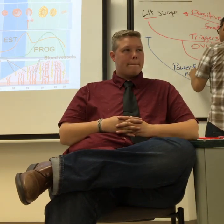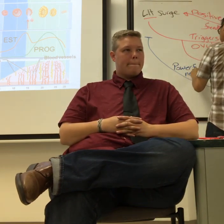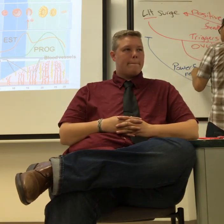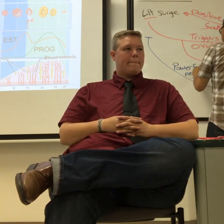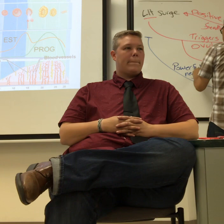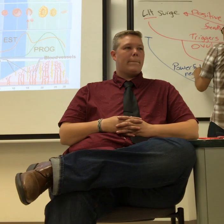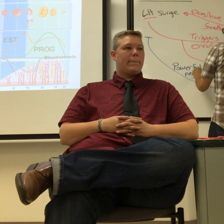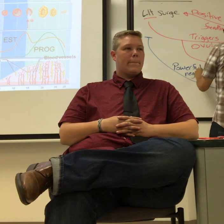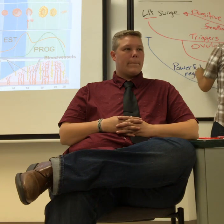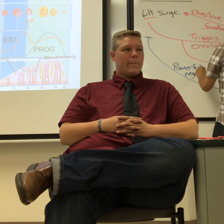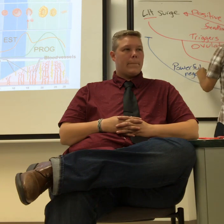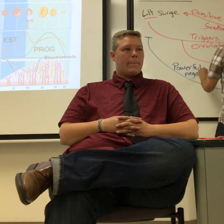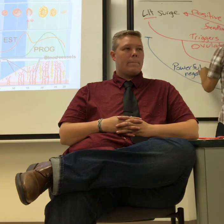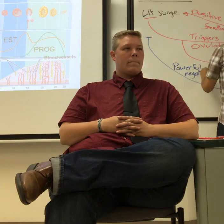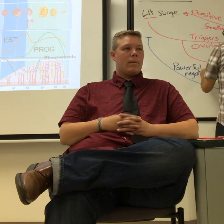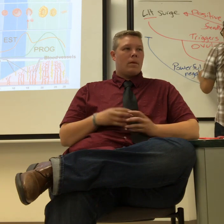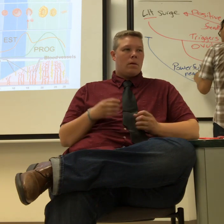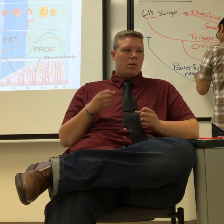negative